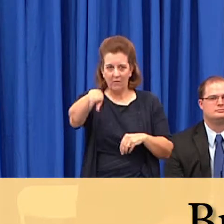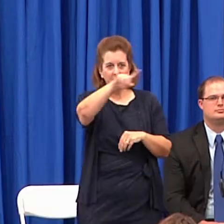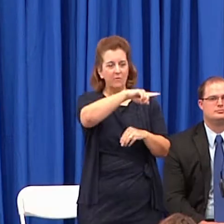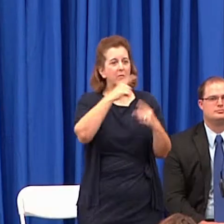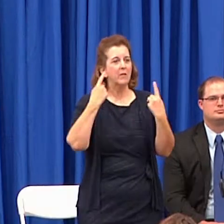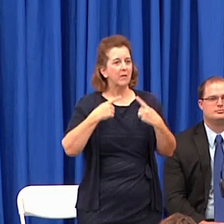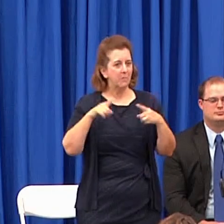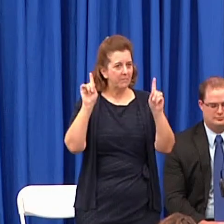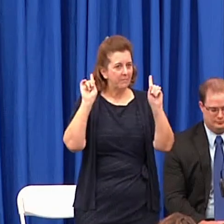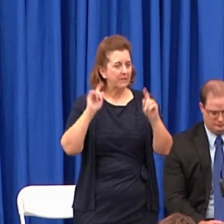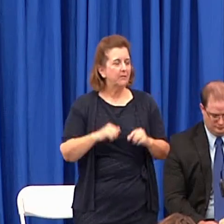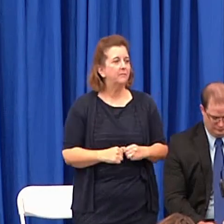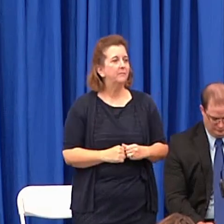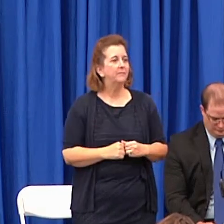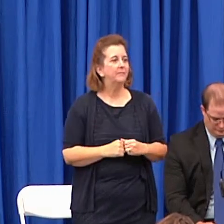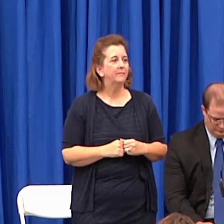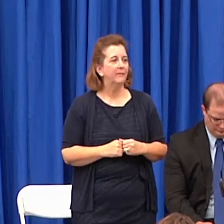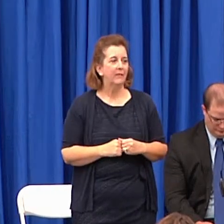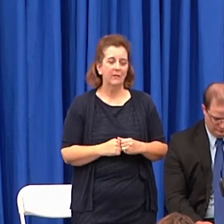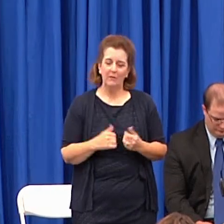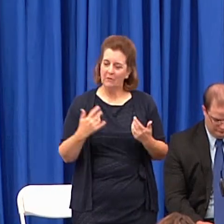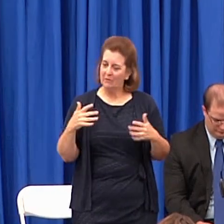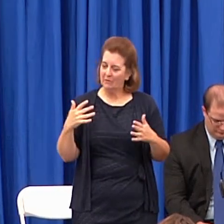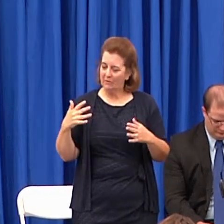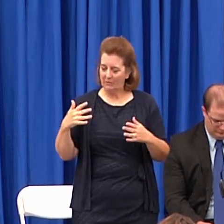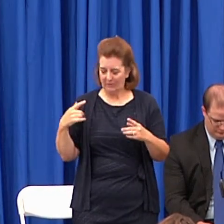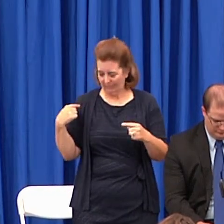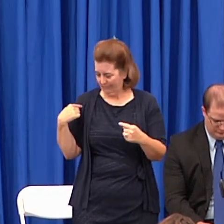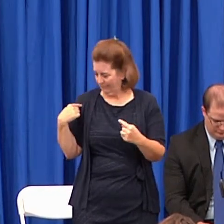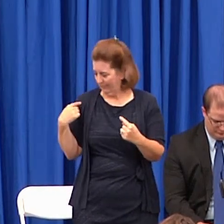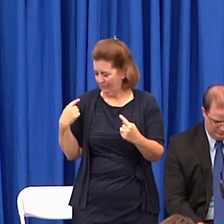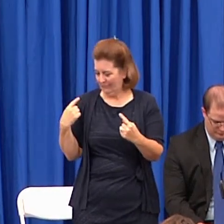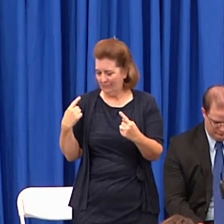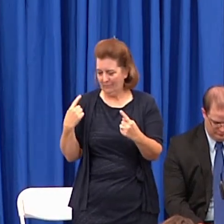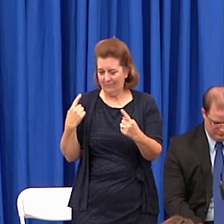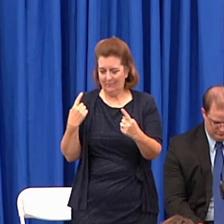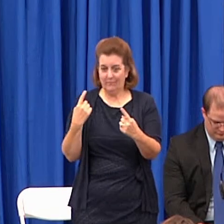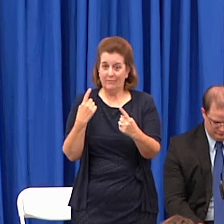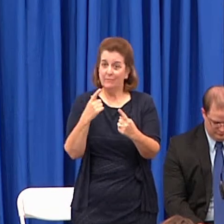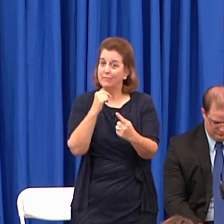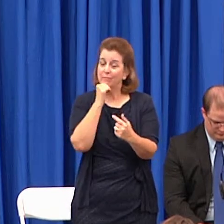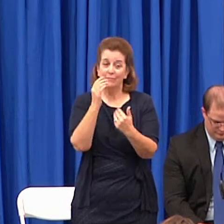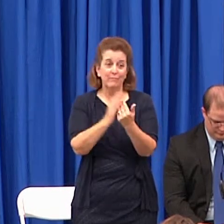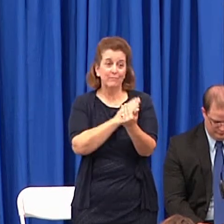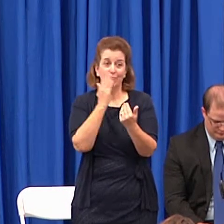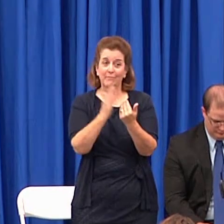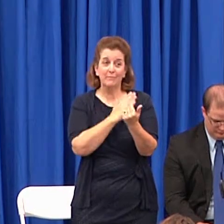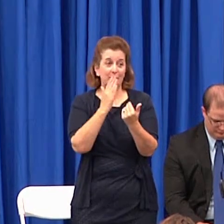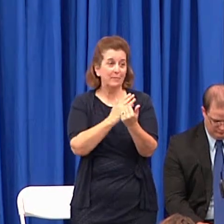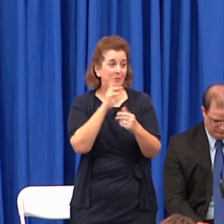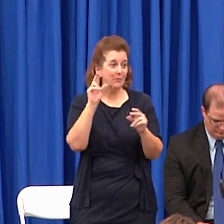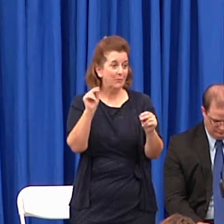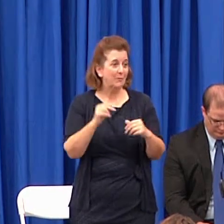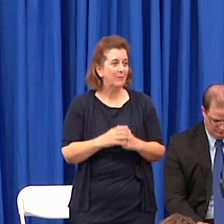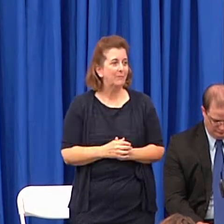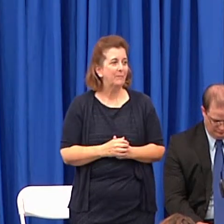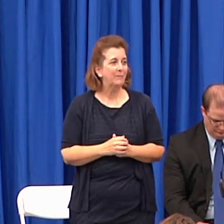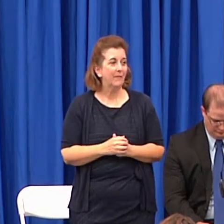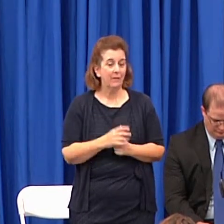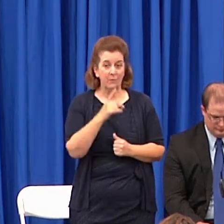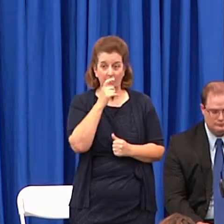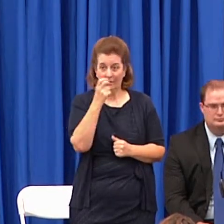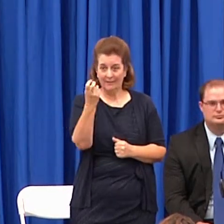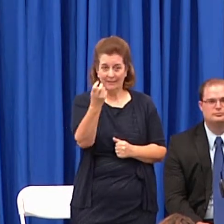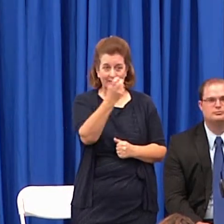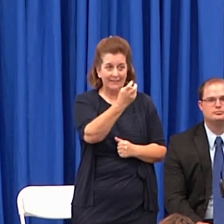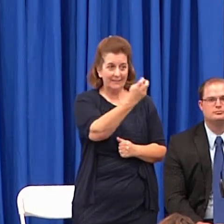accomplishments. You've come a long way, and the road traveled was not an easy road. If you're sitting in those